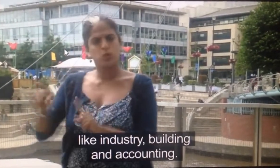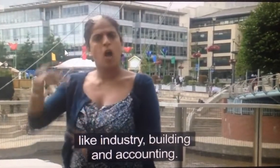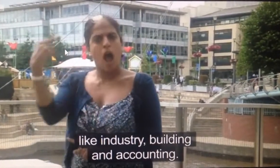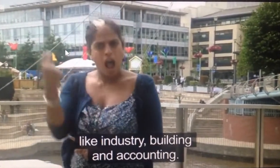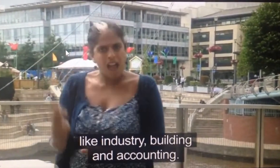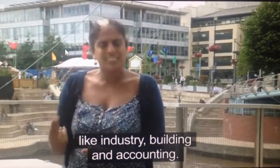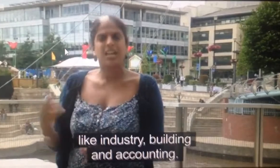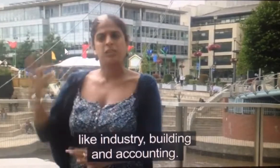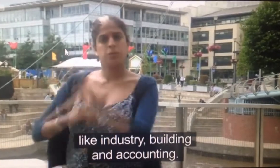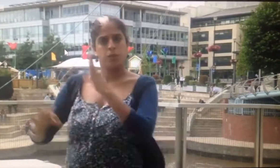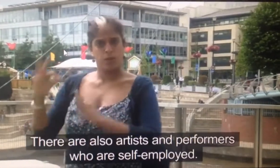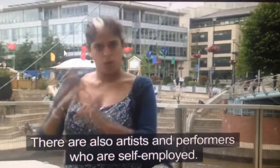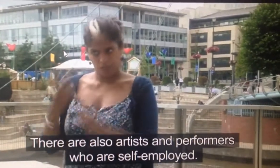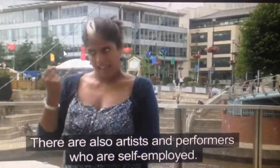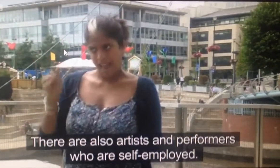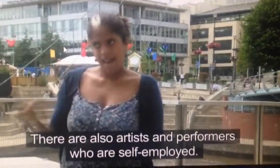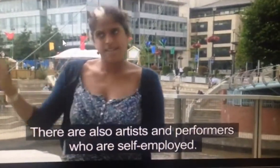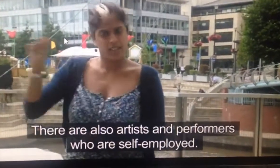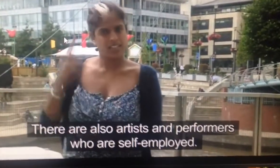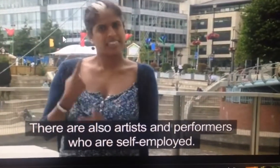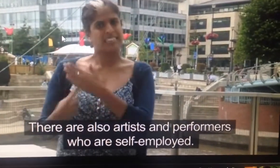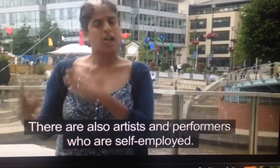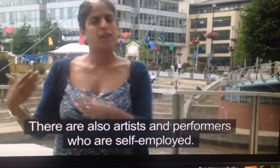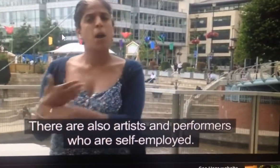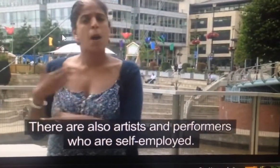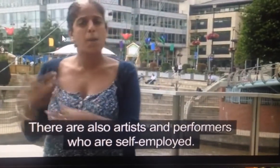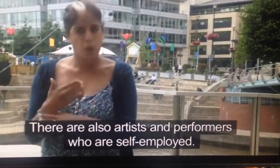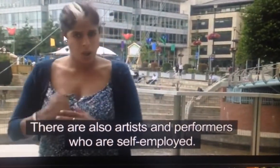there are also artists and performers who are self-employed